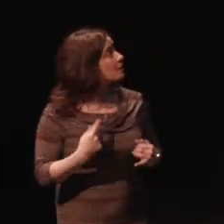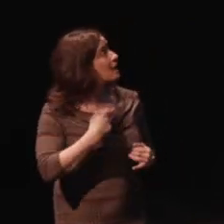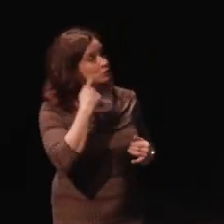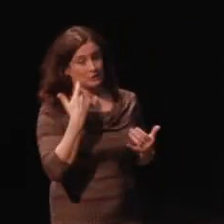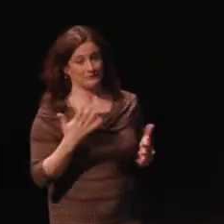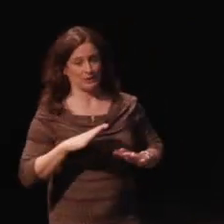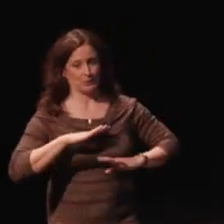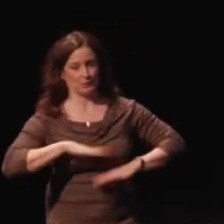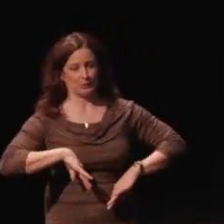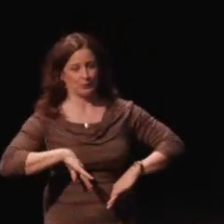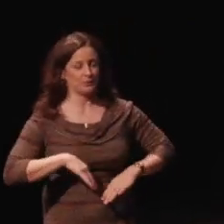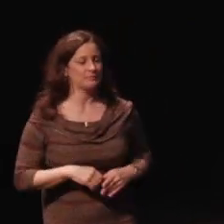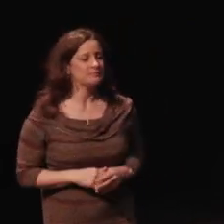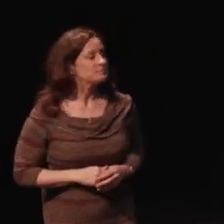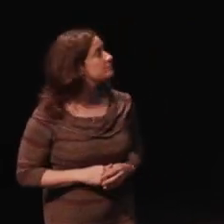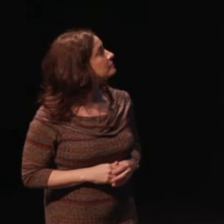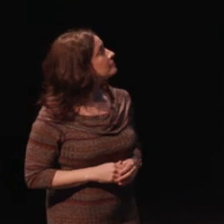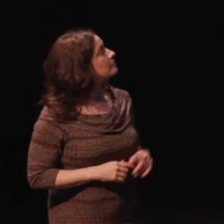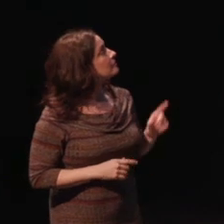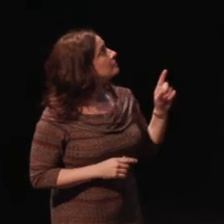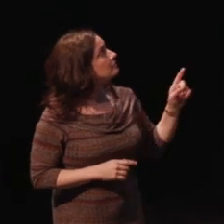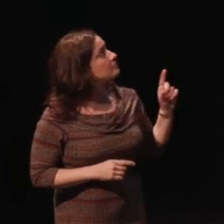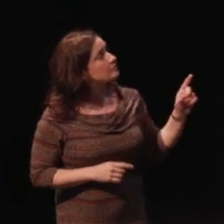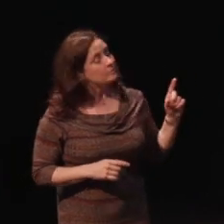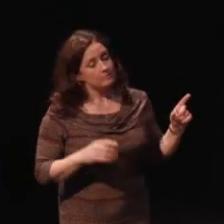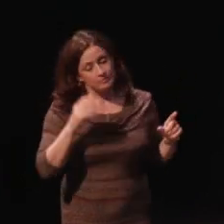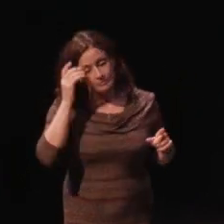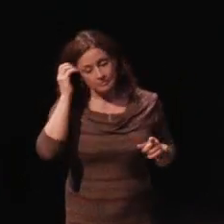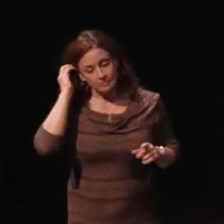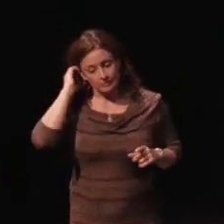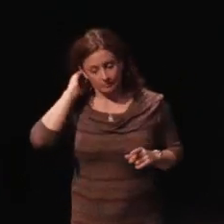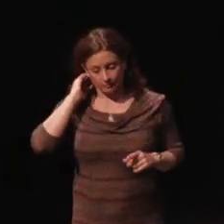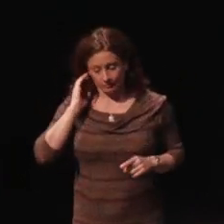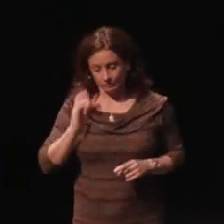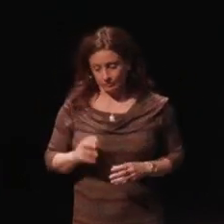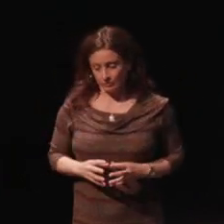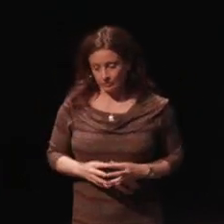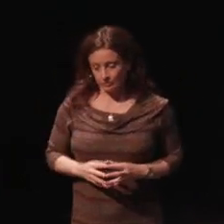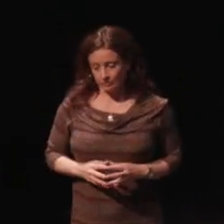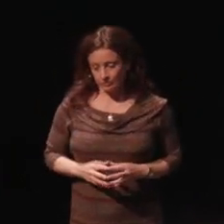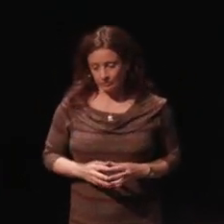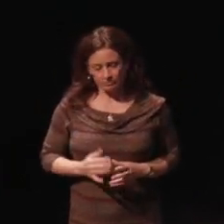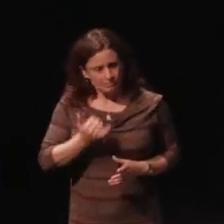time. So this last one is actually, I think I hit the wrong button.